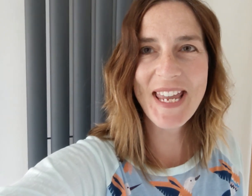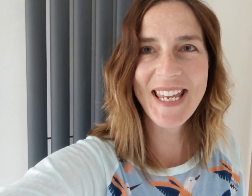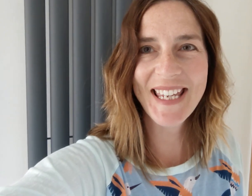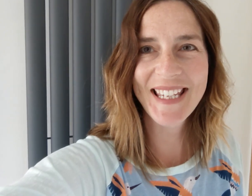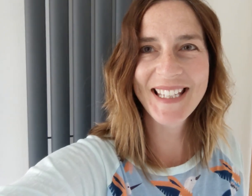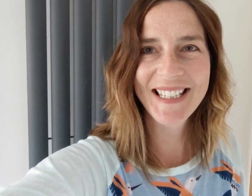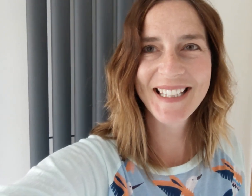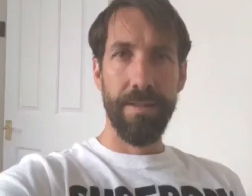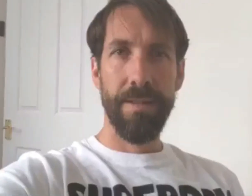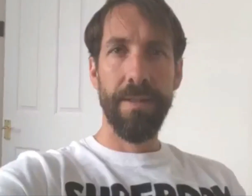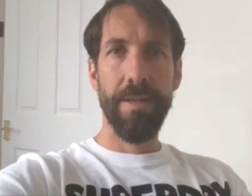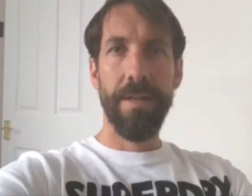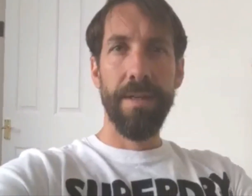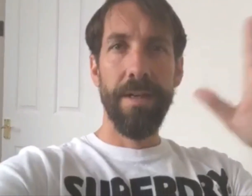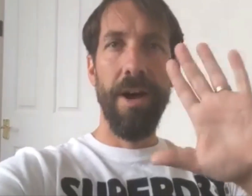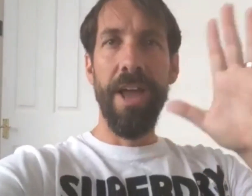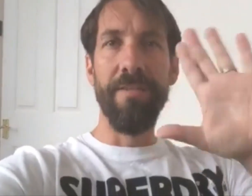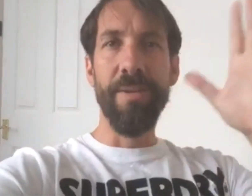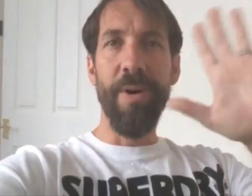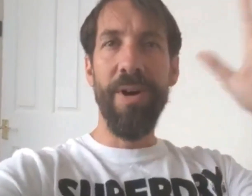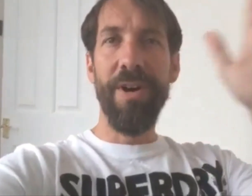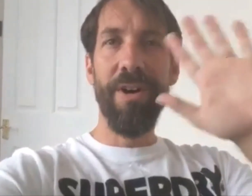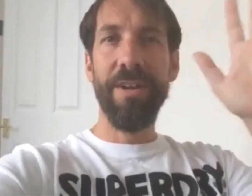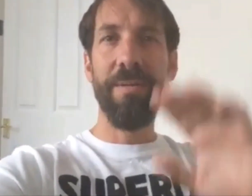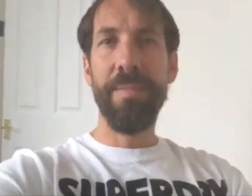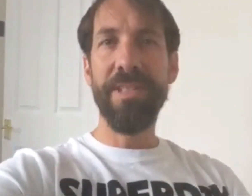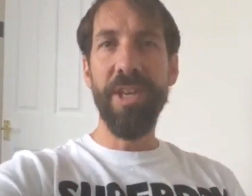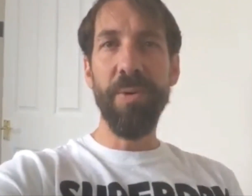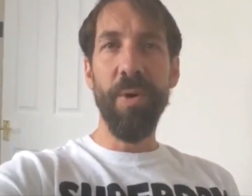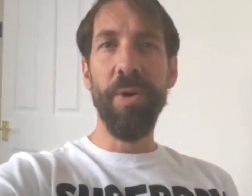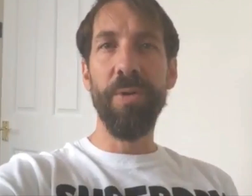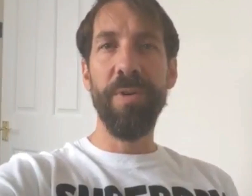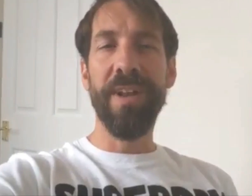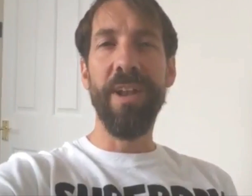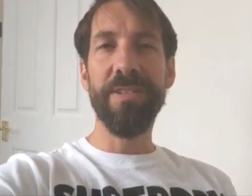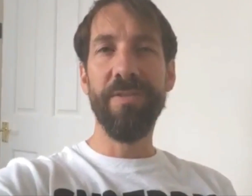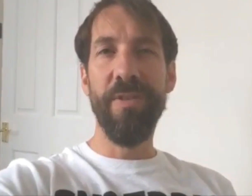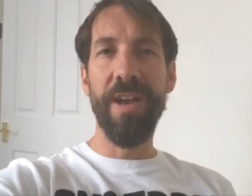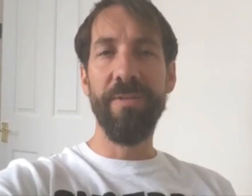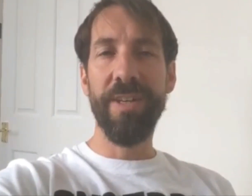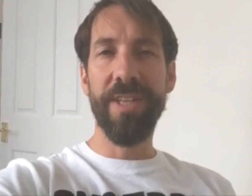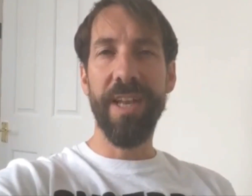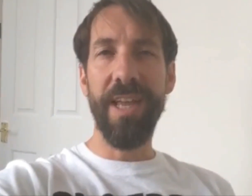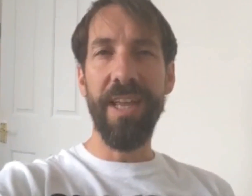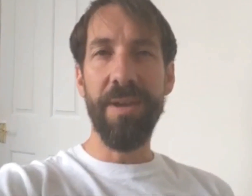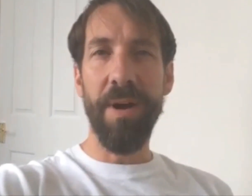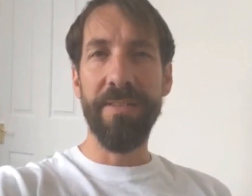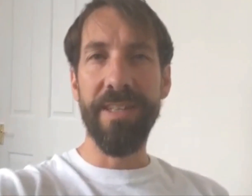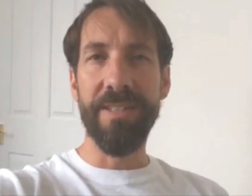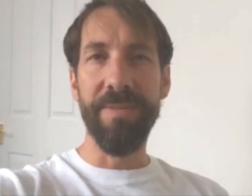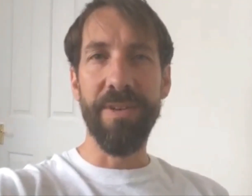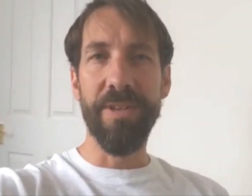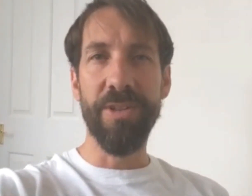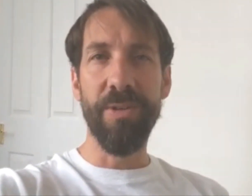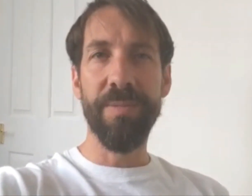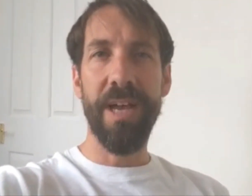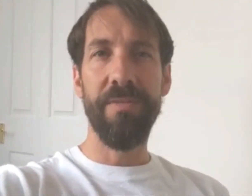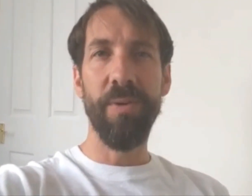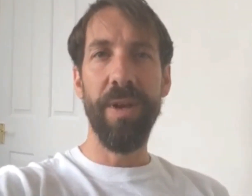week. Hi everyone, missing you all. We've had lots of rain recently. You might have seen some thunderstorms out of your window,